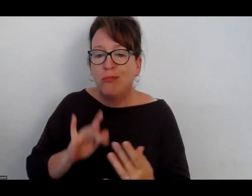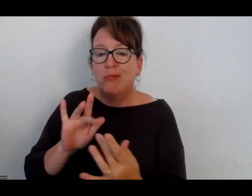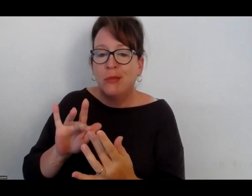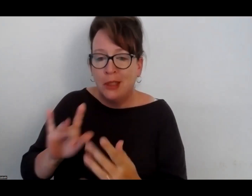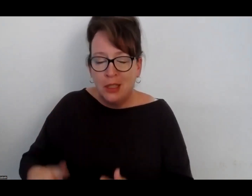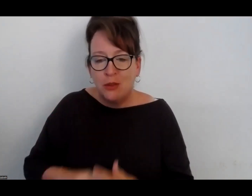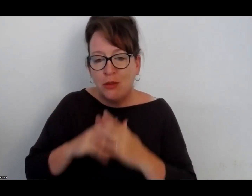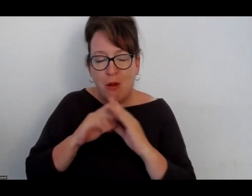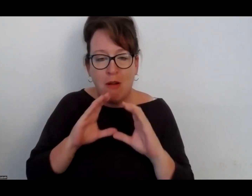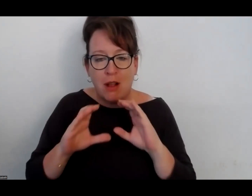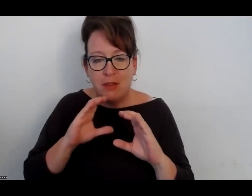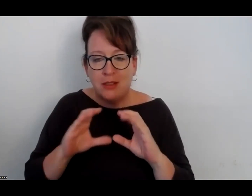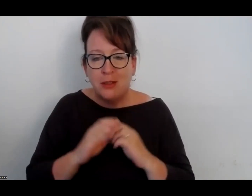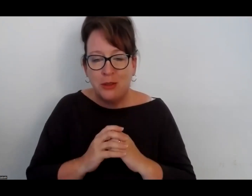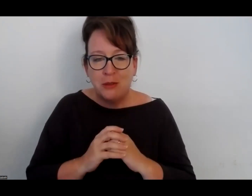about them.